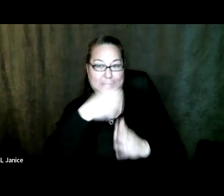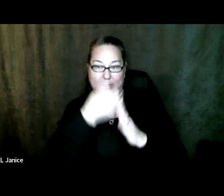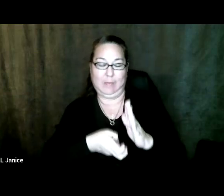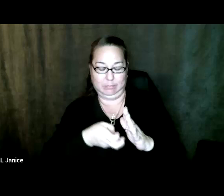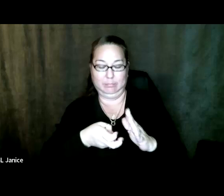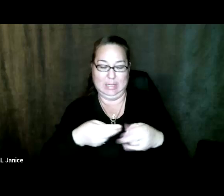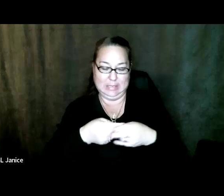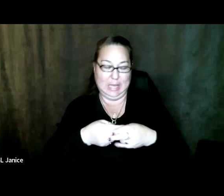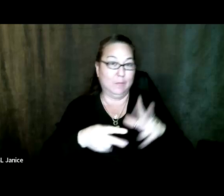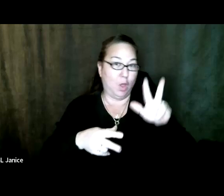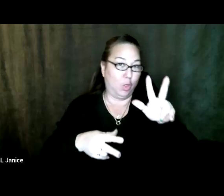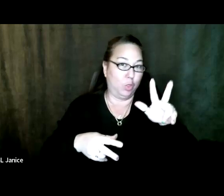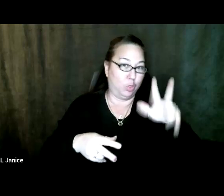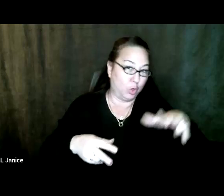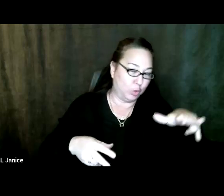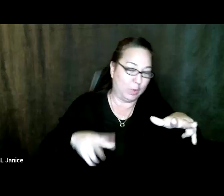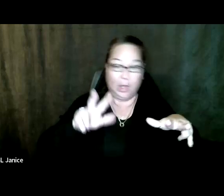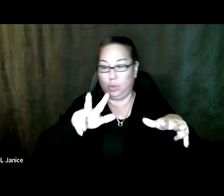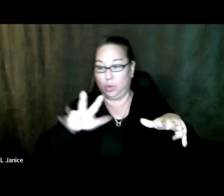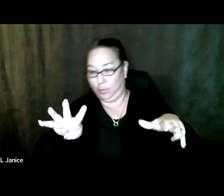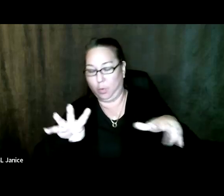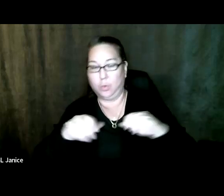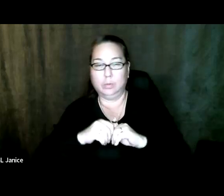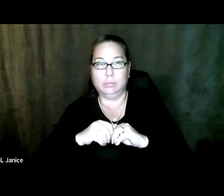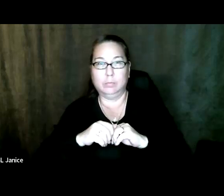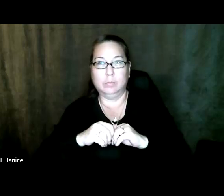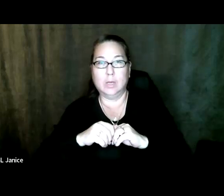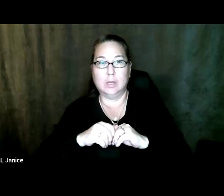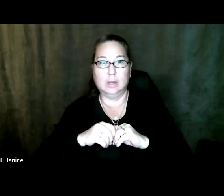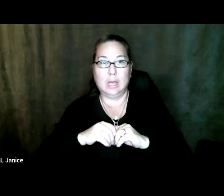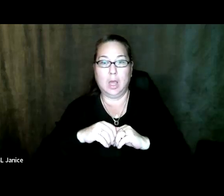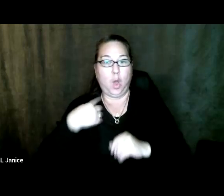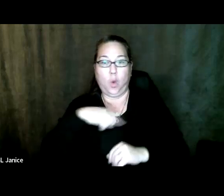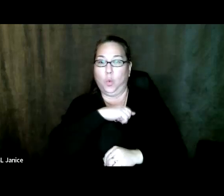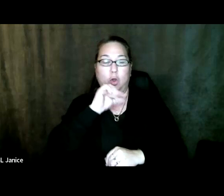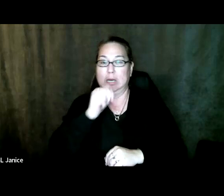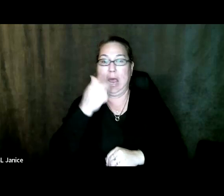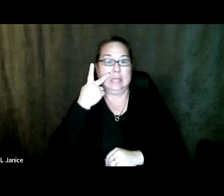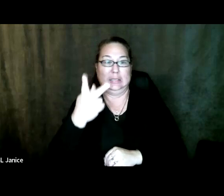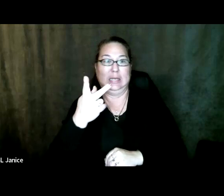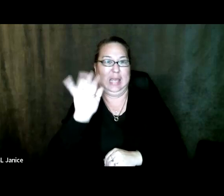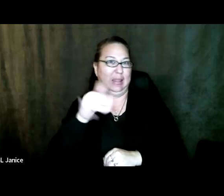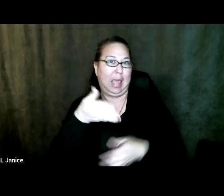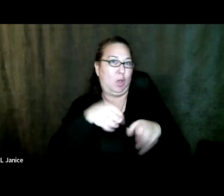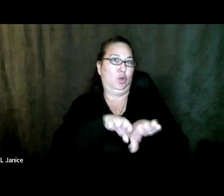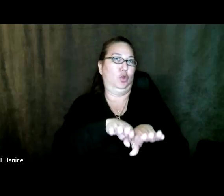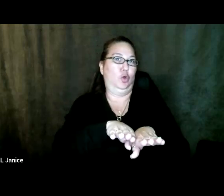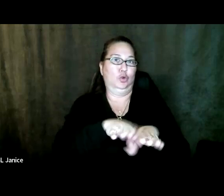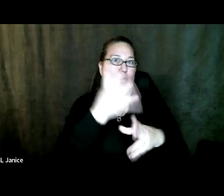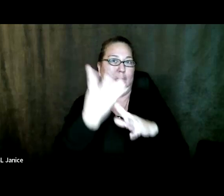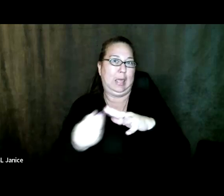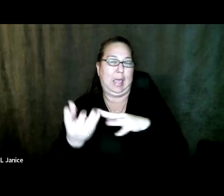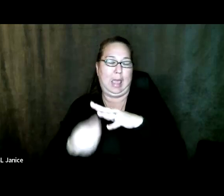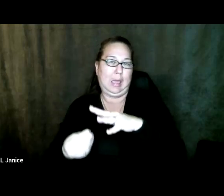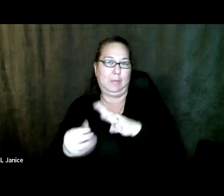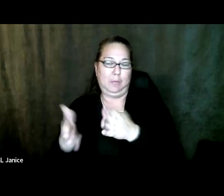and 34, around how we're not seeing the closure of that gap between chronic